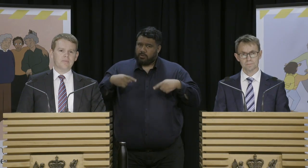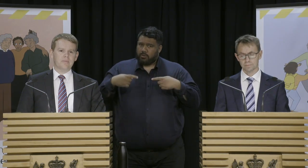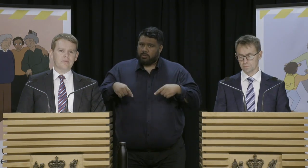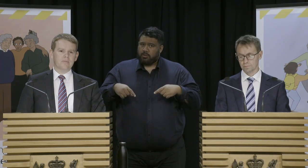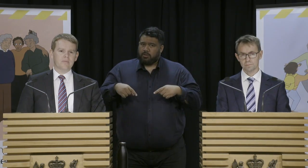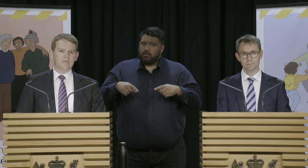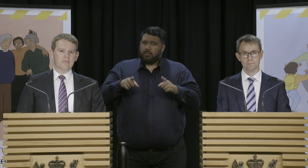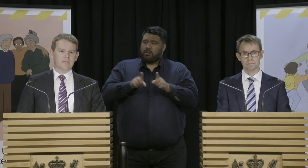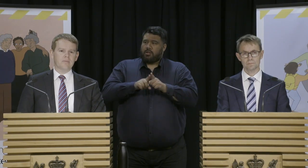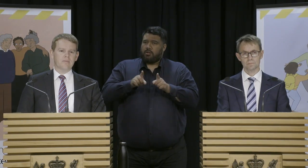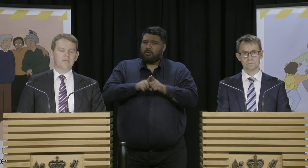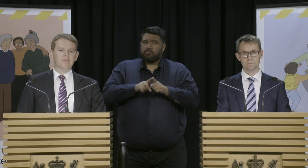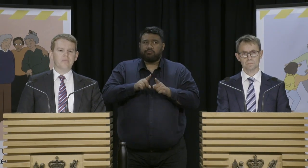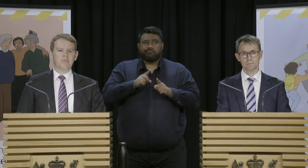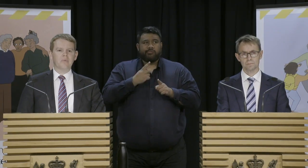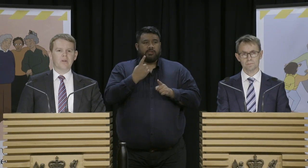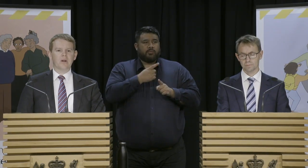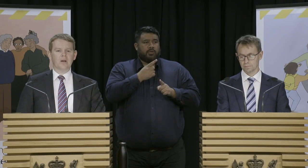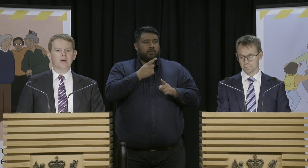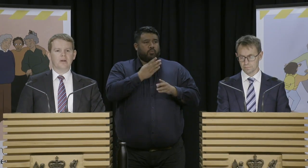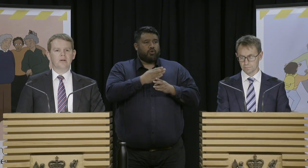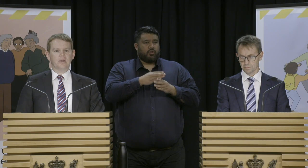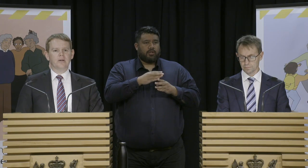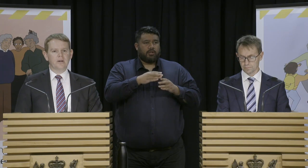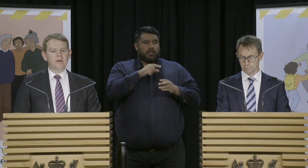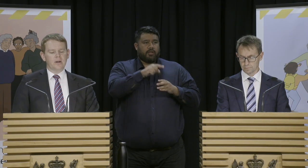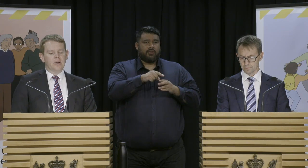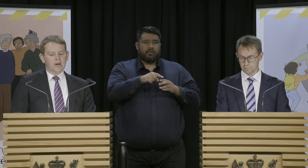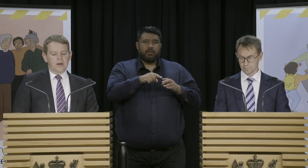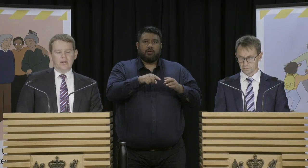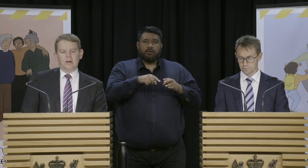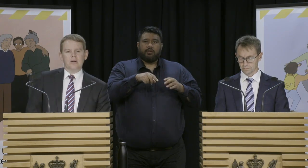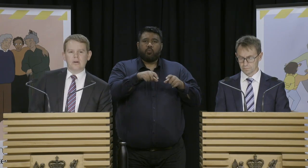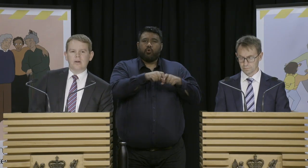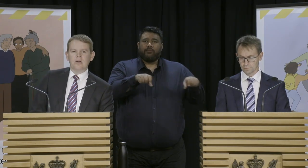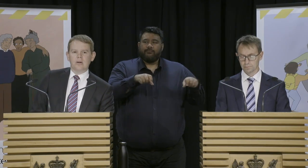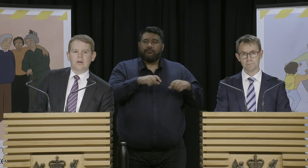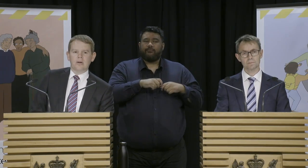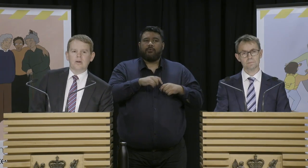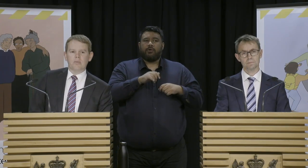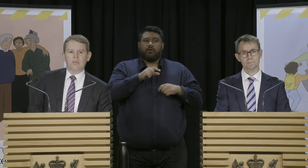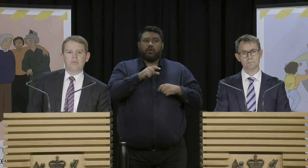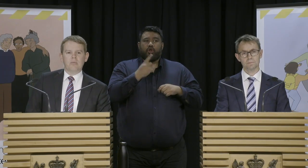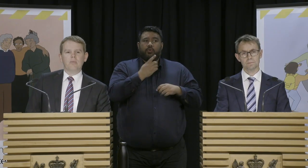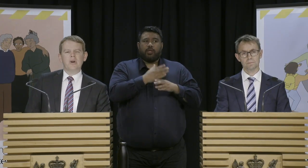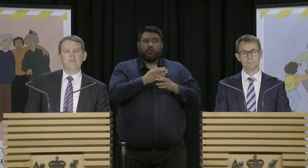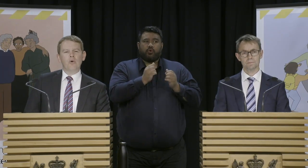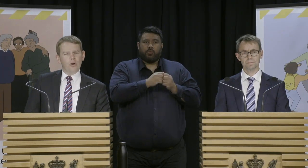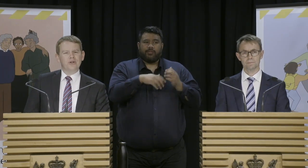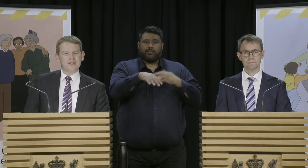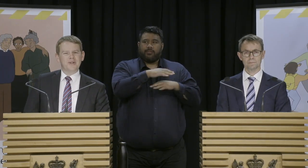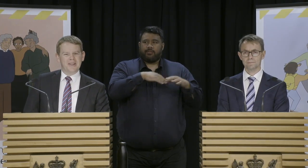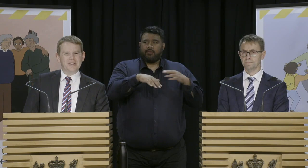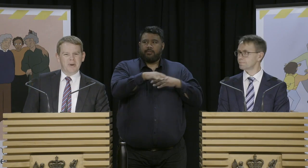people who they share their lunchroom breaks with, they have more of their peers who are vaccinated to sort of further reassure people. We'll get